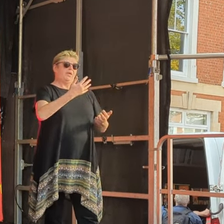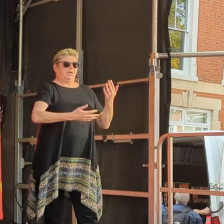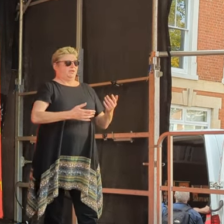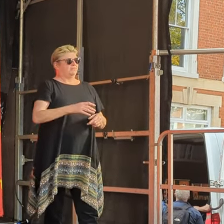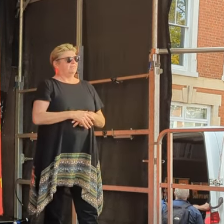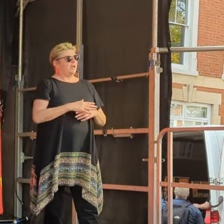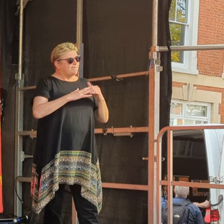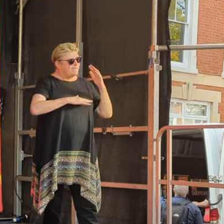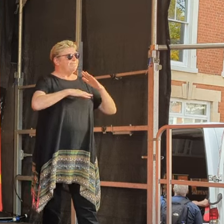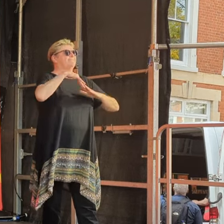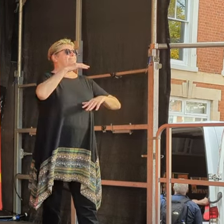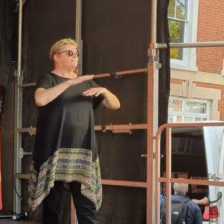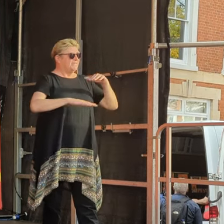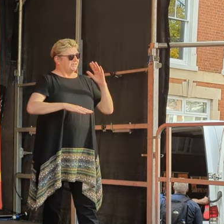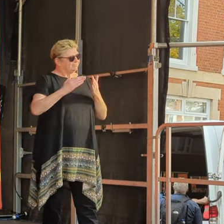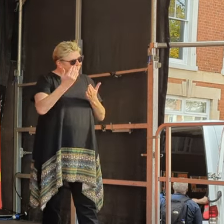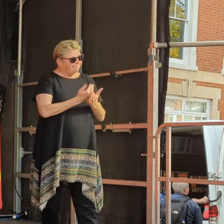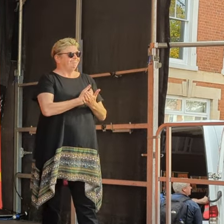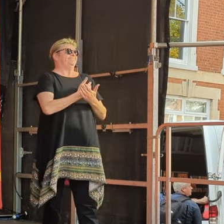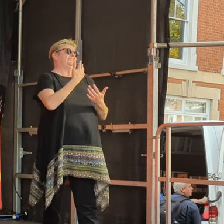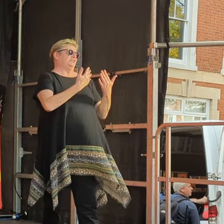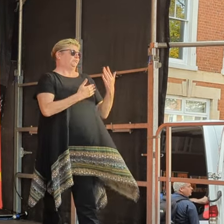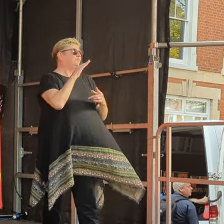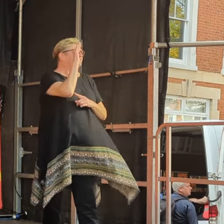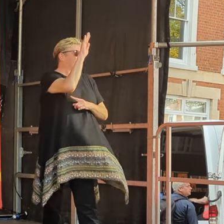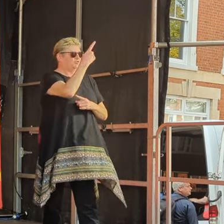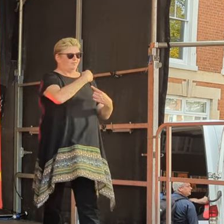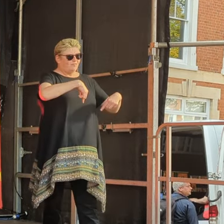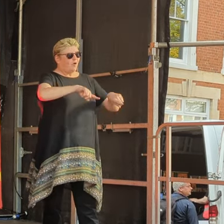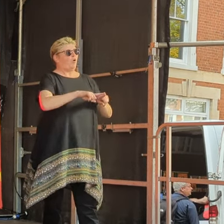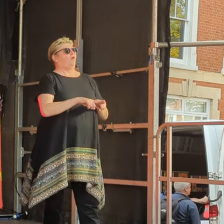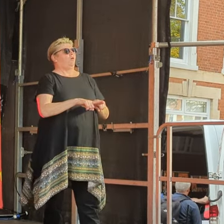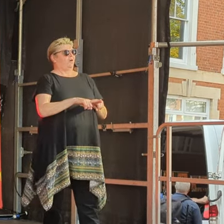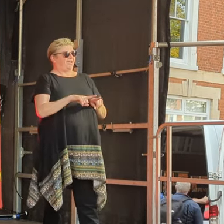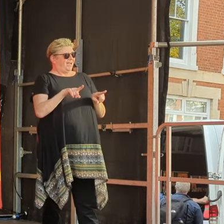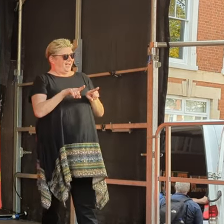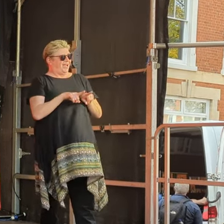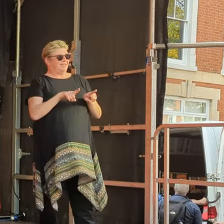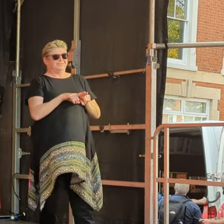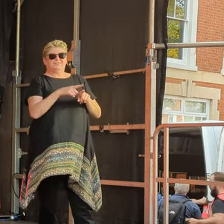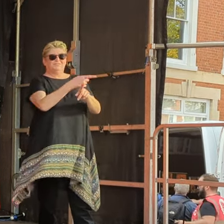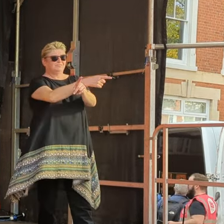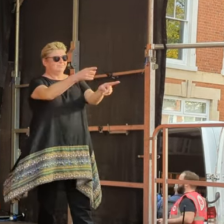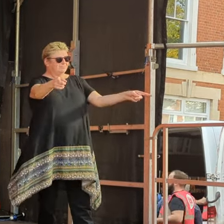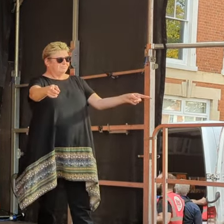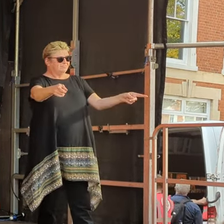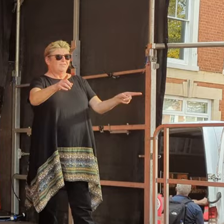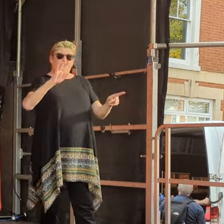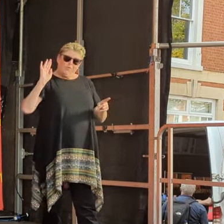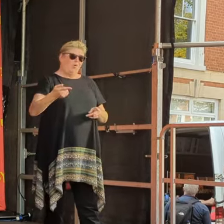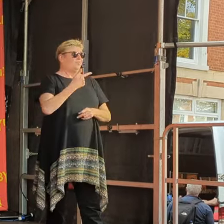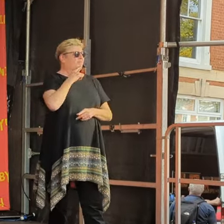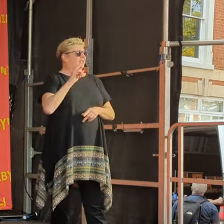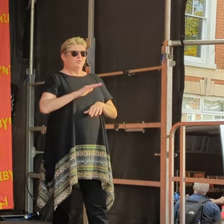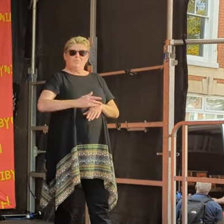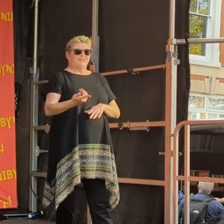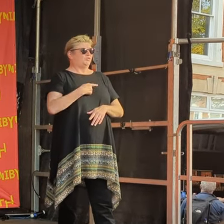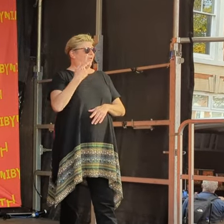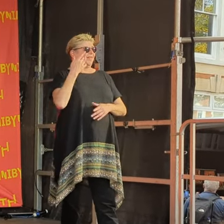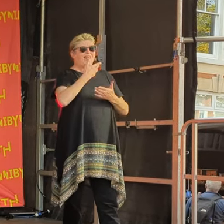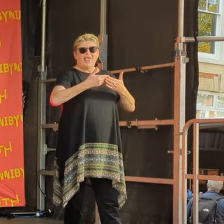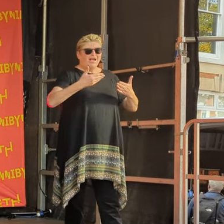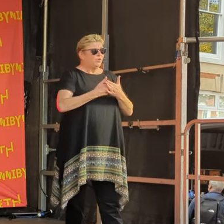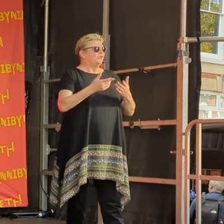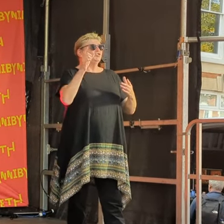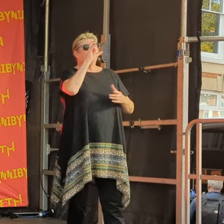and build a secure economic future for our country and its people, all its people, whatever their